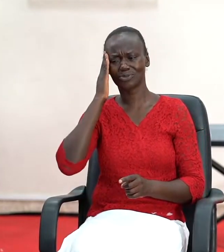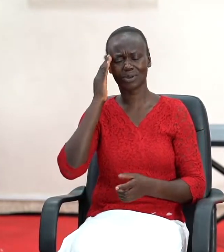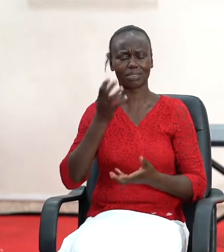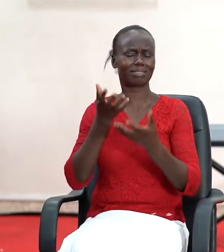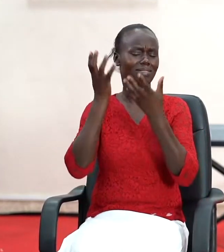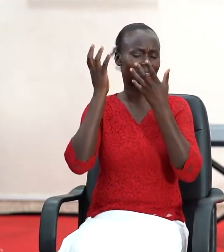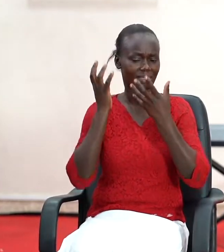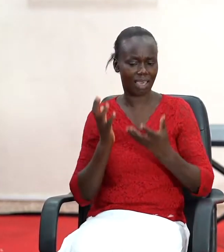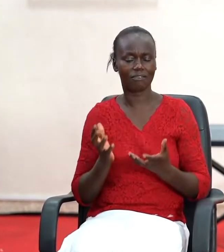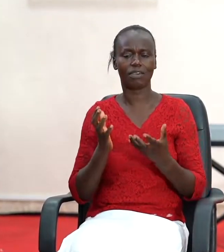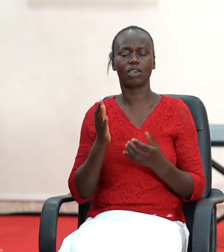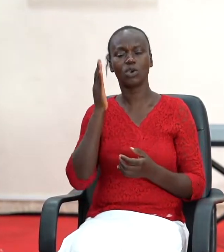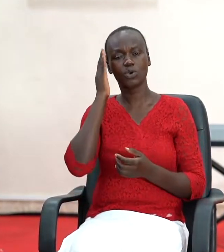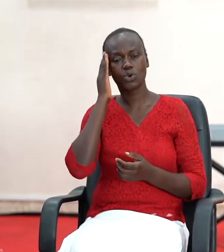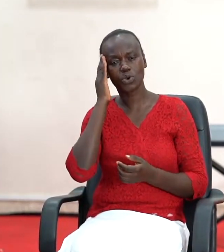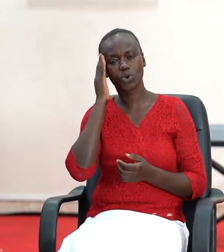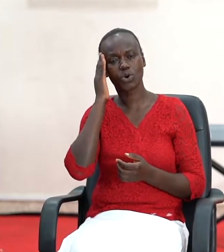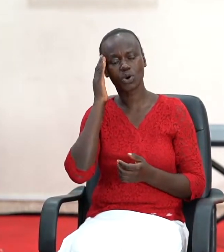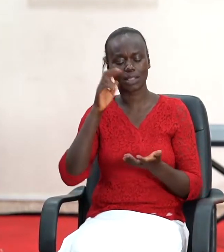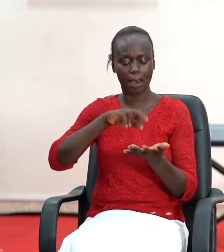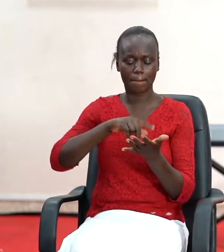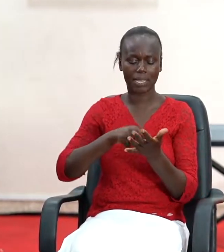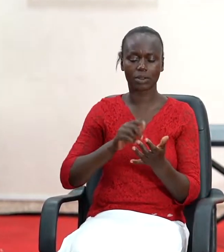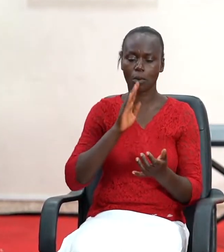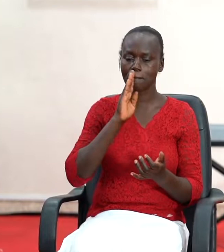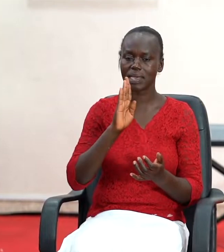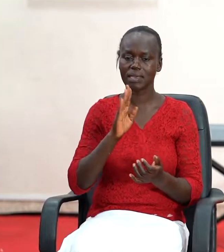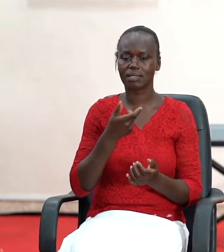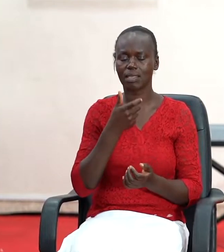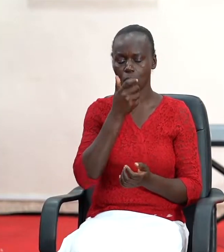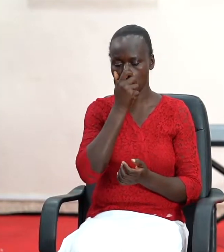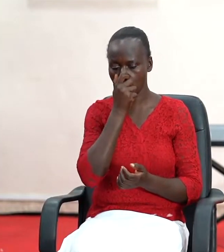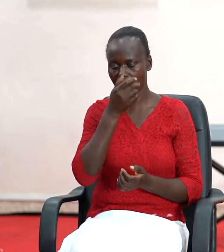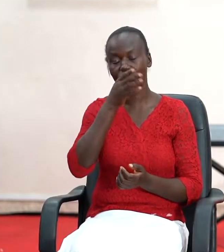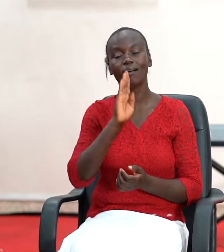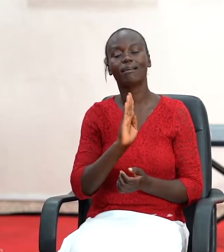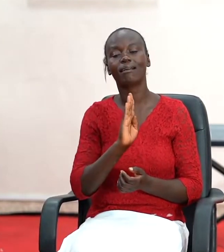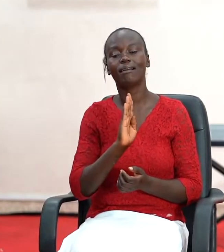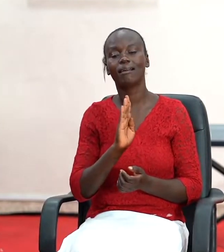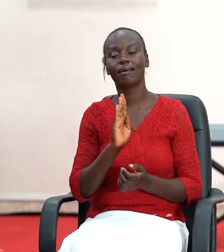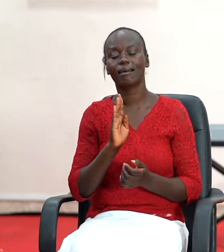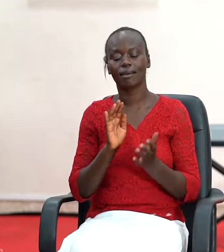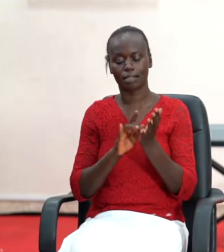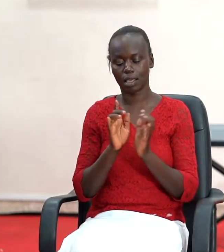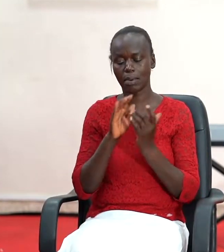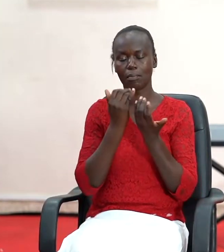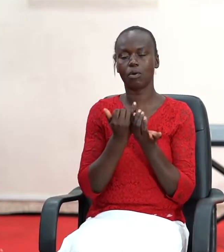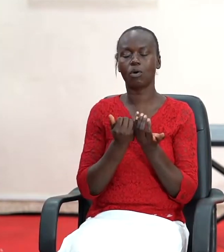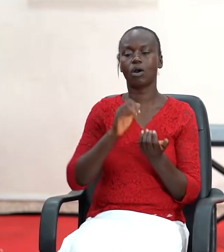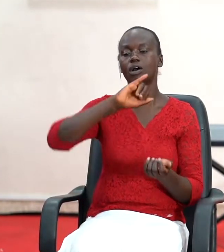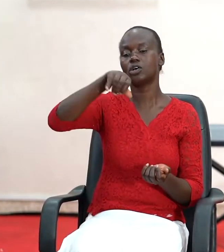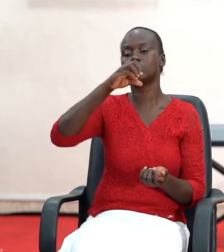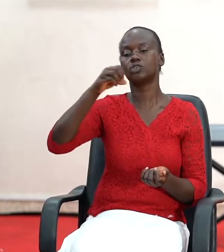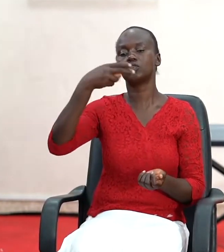know, alijua maana ya kukua ndani ya will ya God. And in the book of John chapter 6, verse